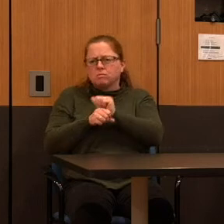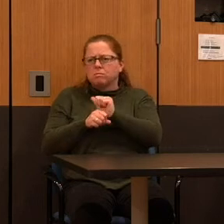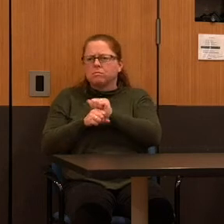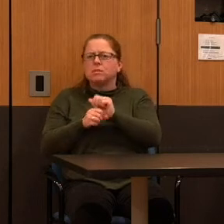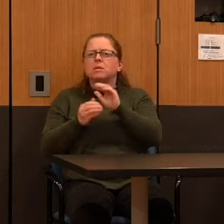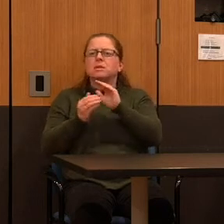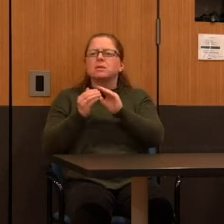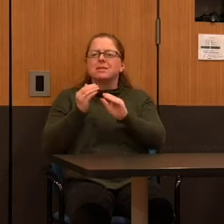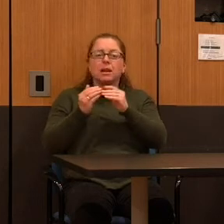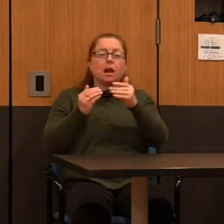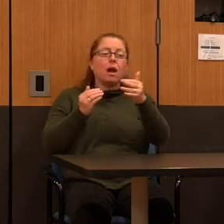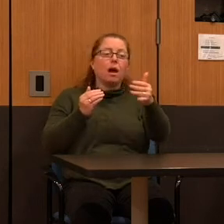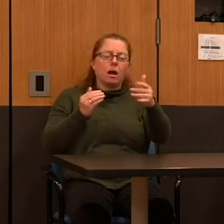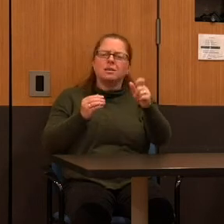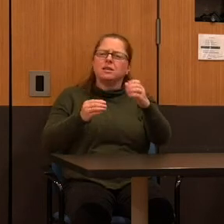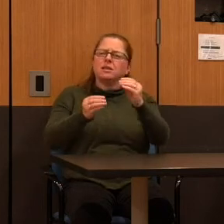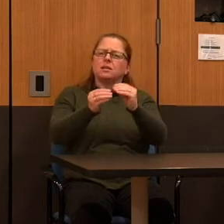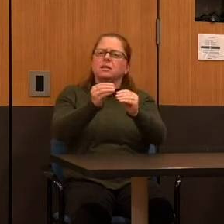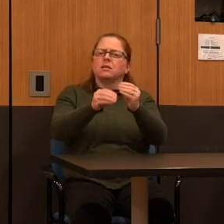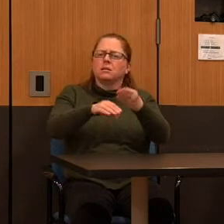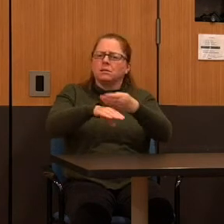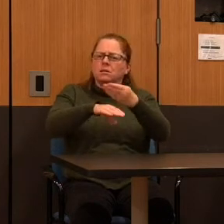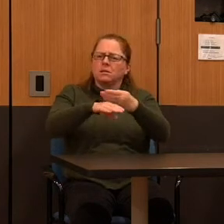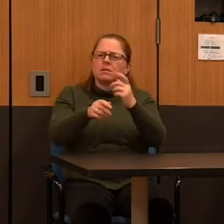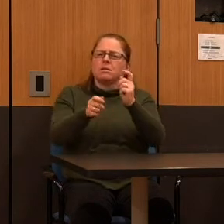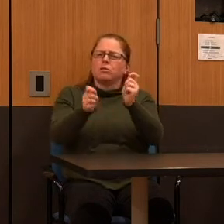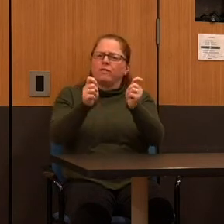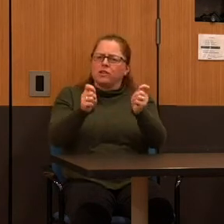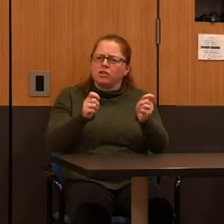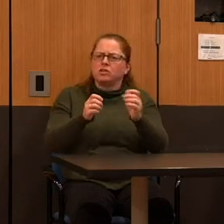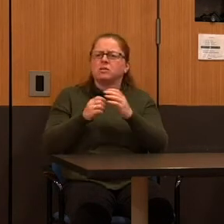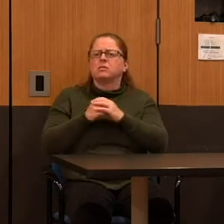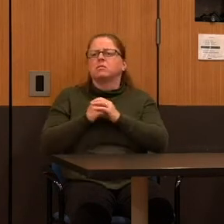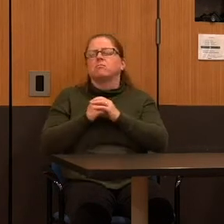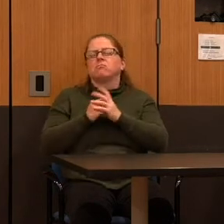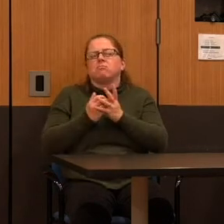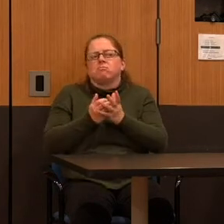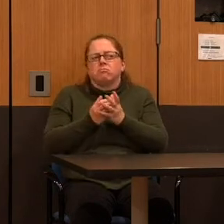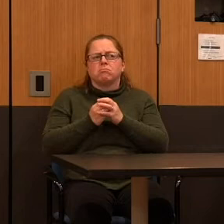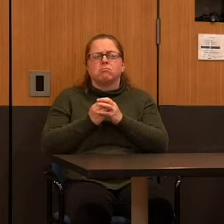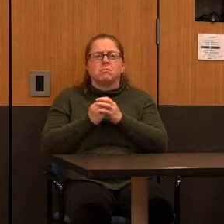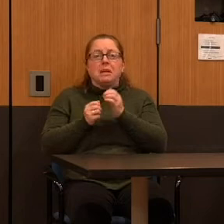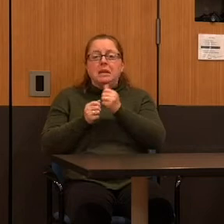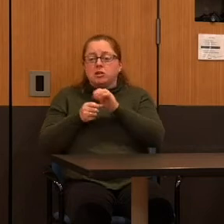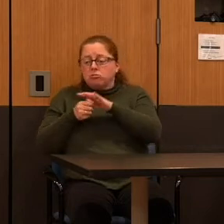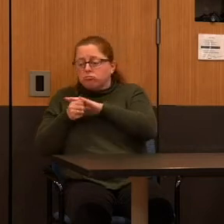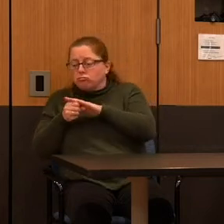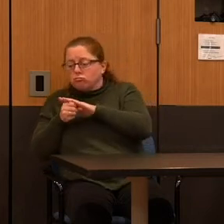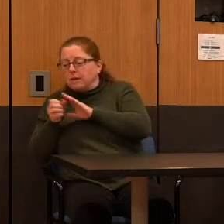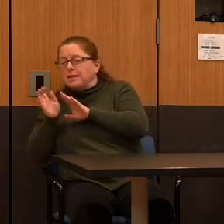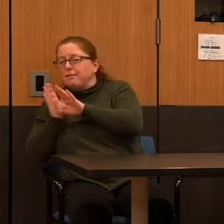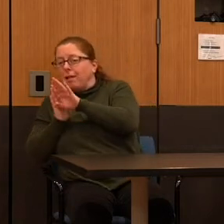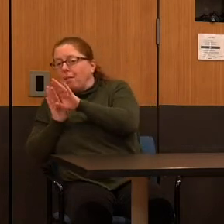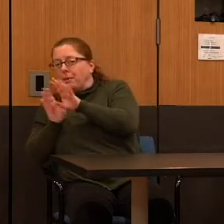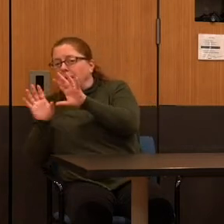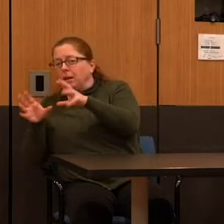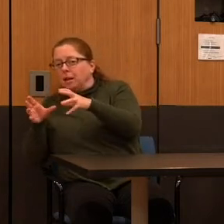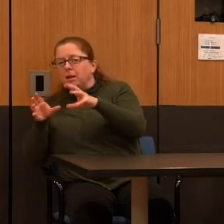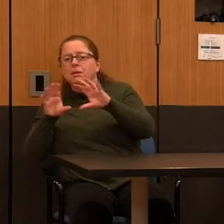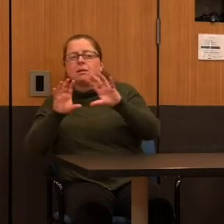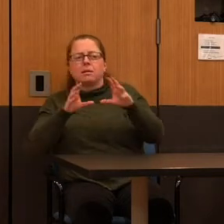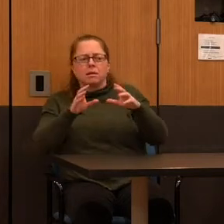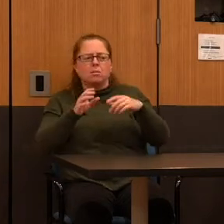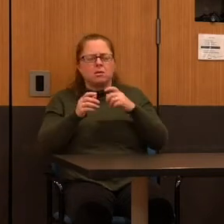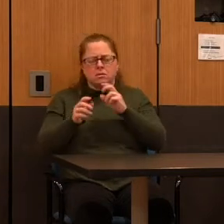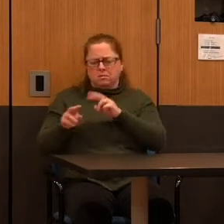need revision over time, right? That each development must then be revisited and discussed for the next